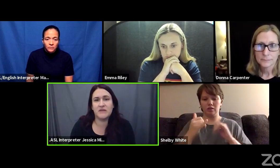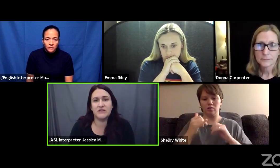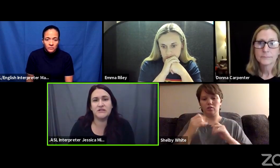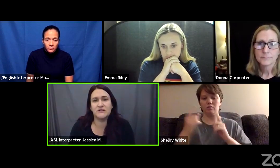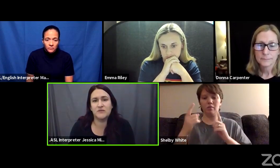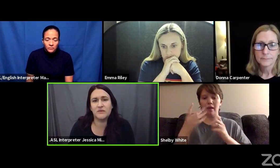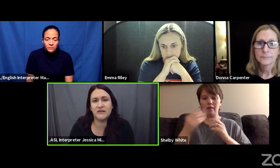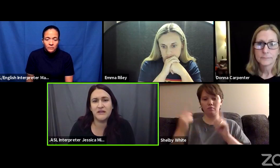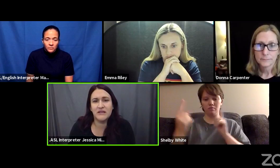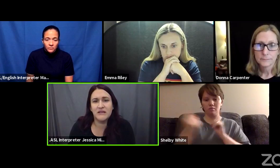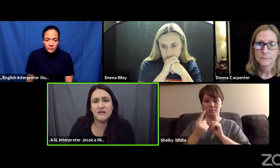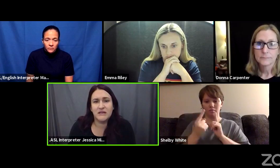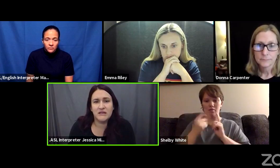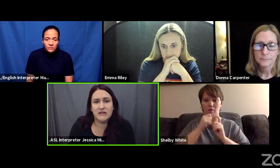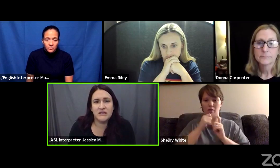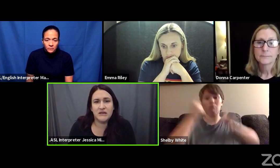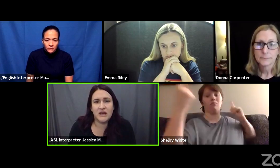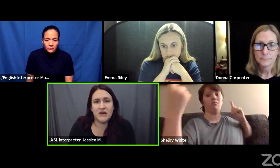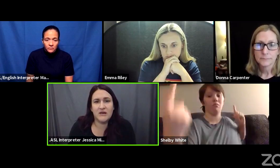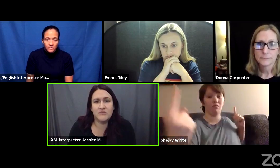has to match. And so really,